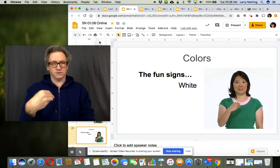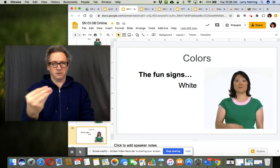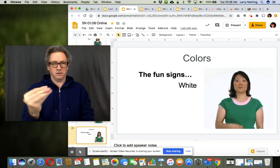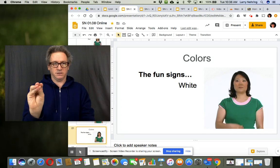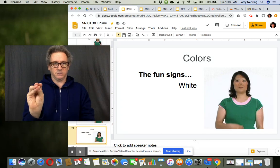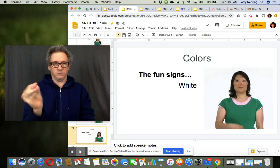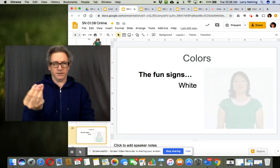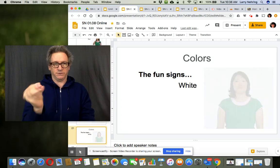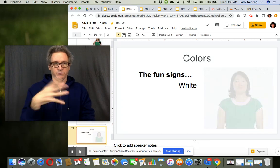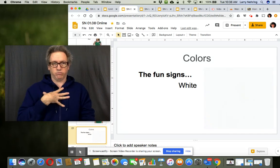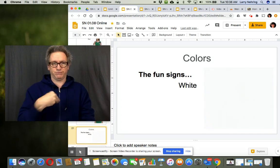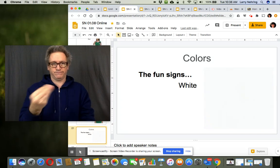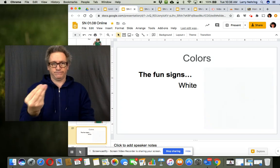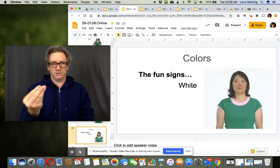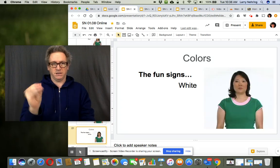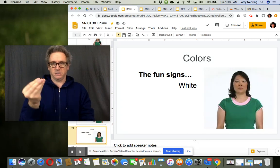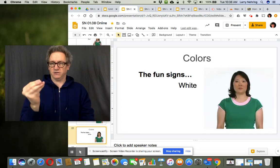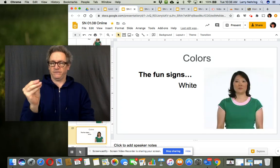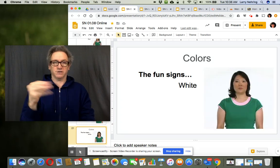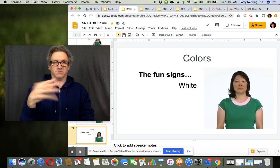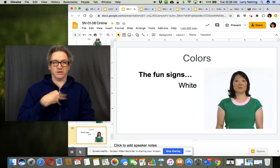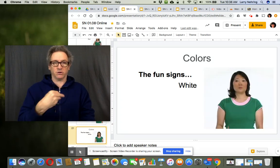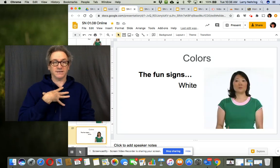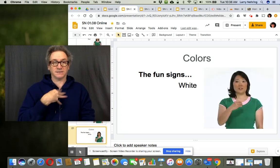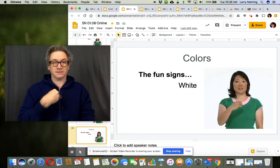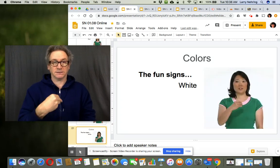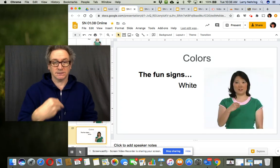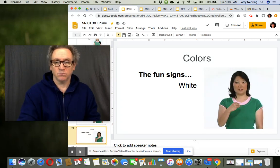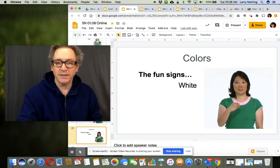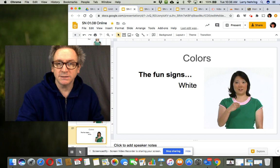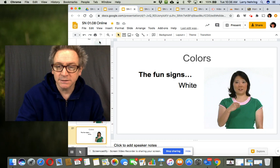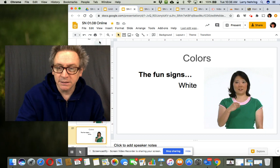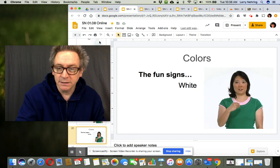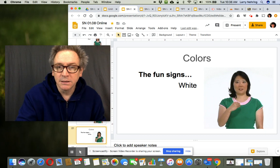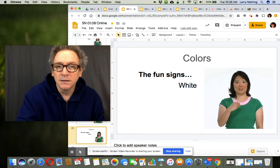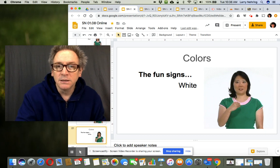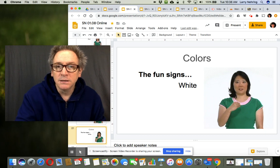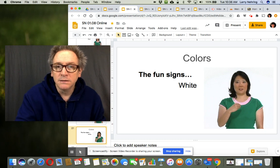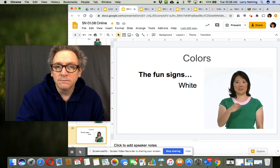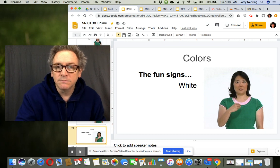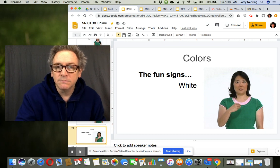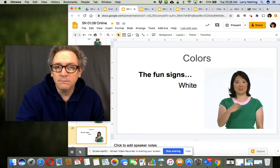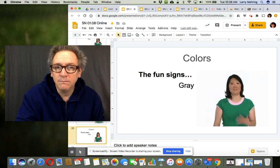comes into like the fingertips together. White.